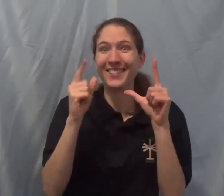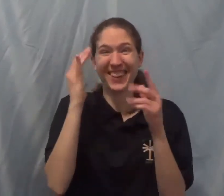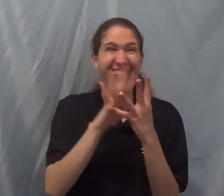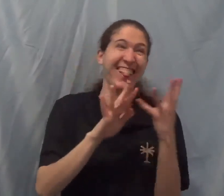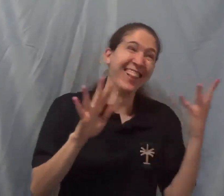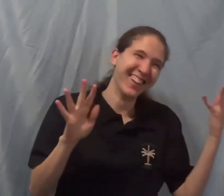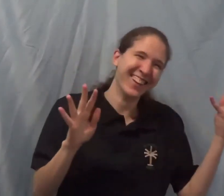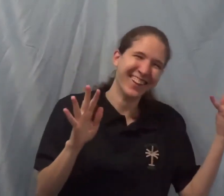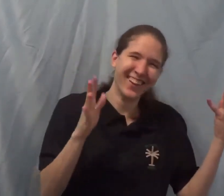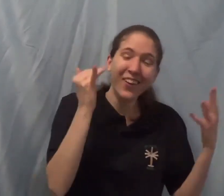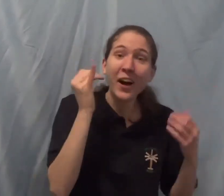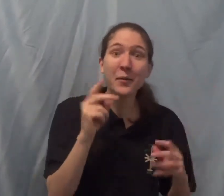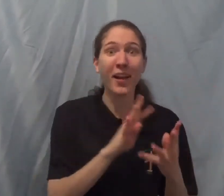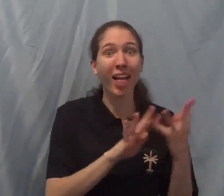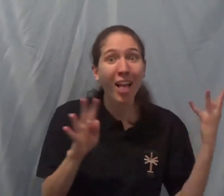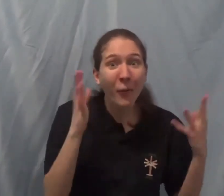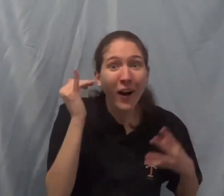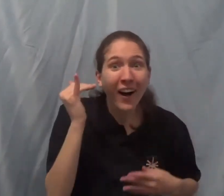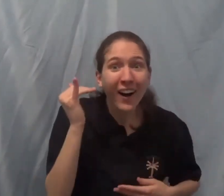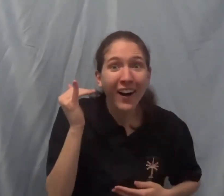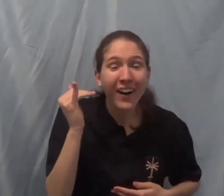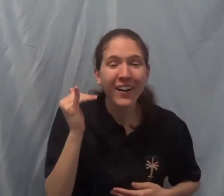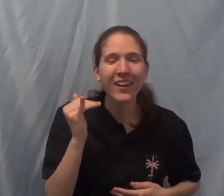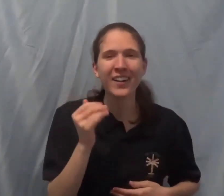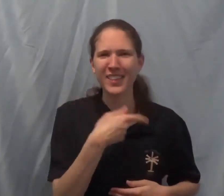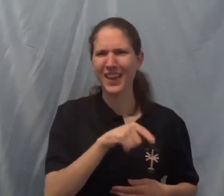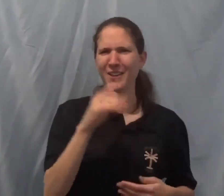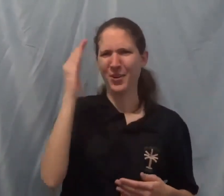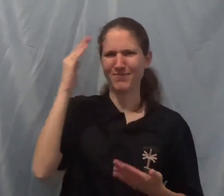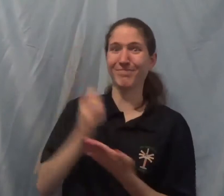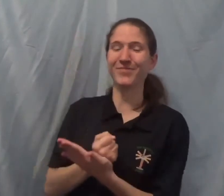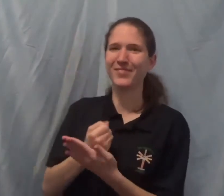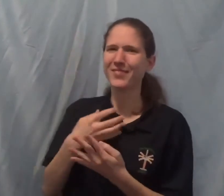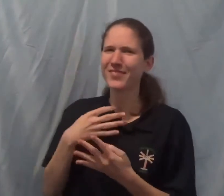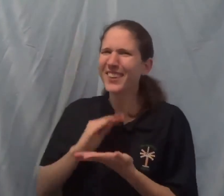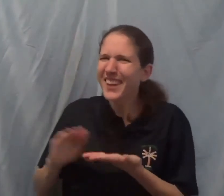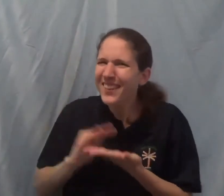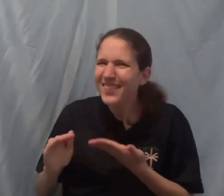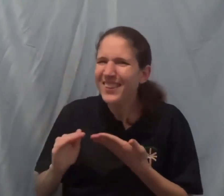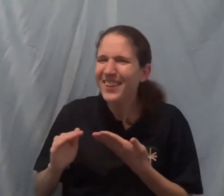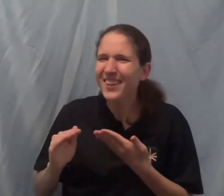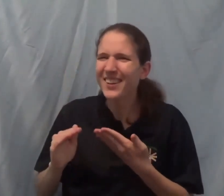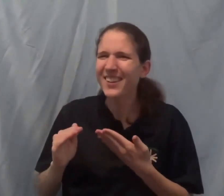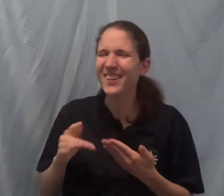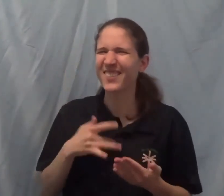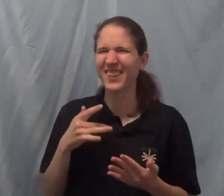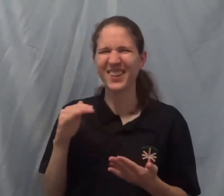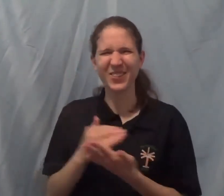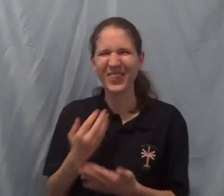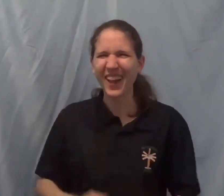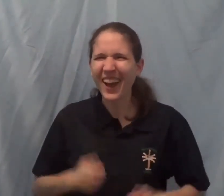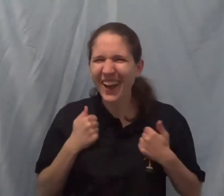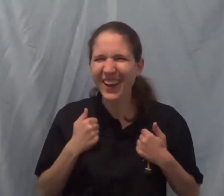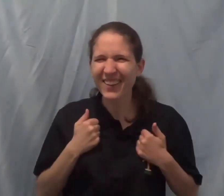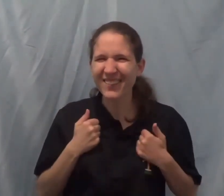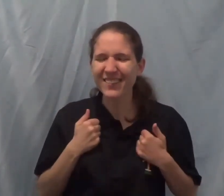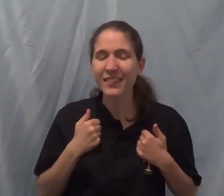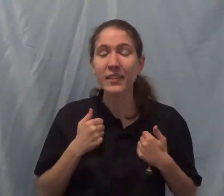by my experience that this is a renewal for me. Now, what happened? Okay, the resurrection is